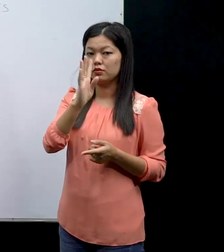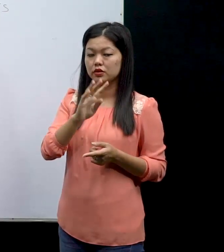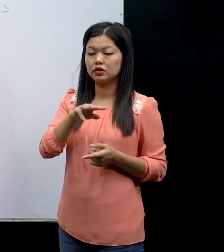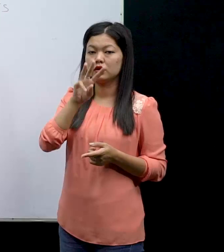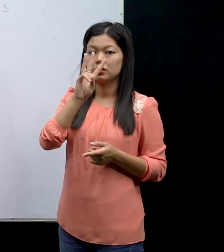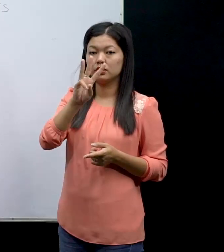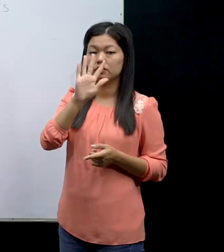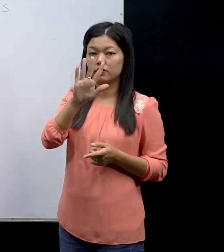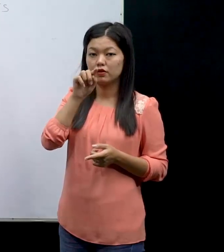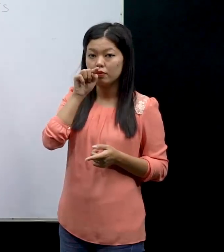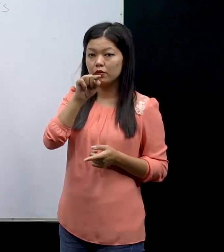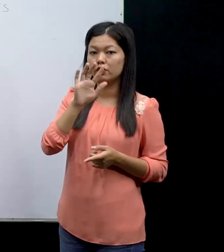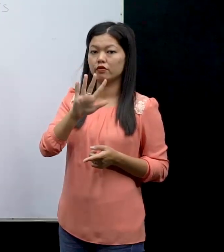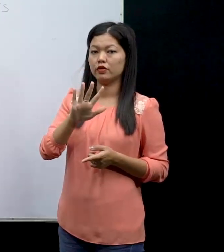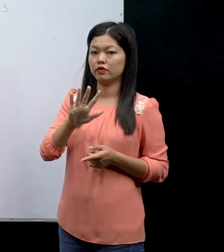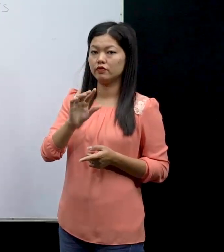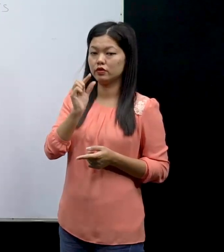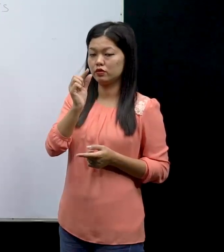35.5. okay,